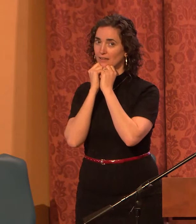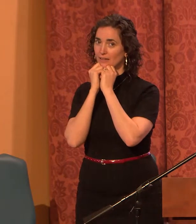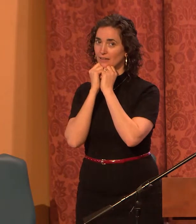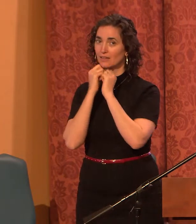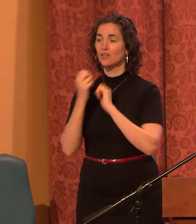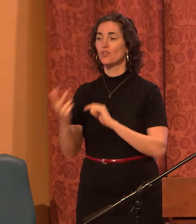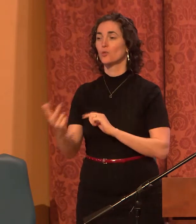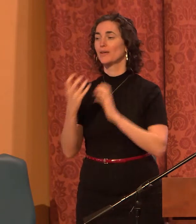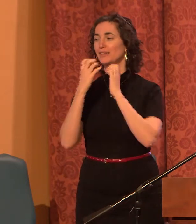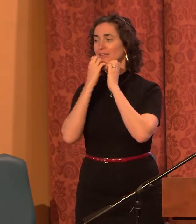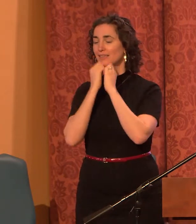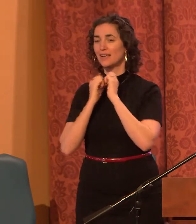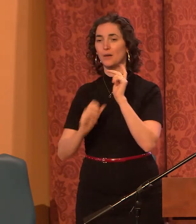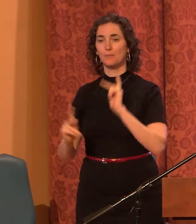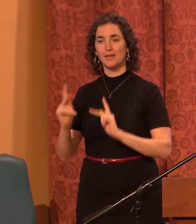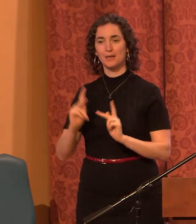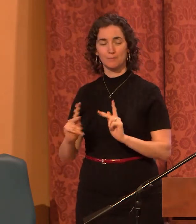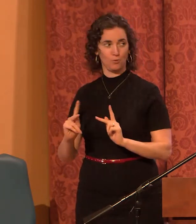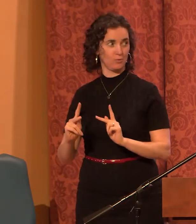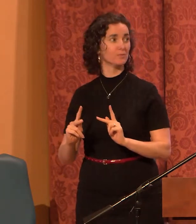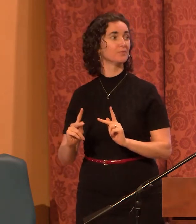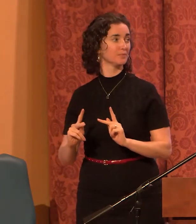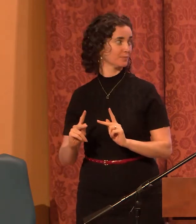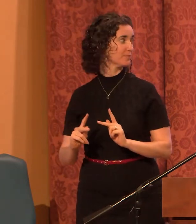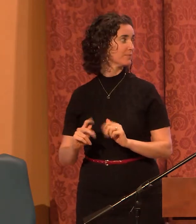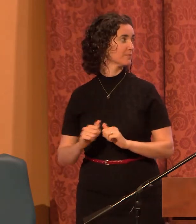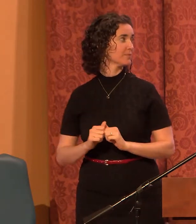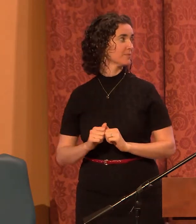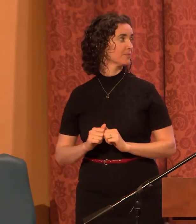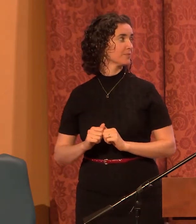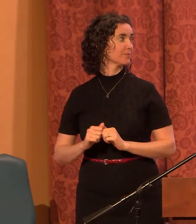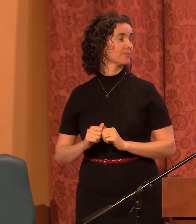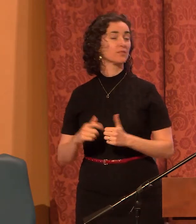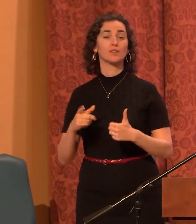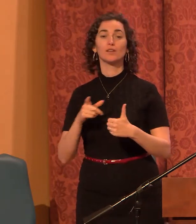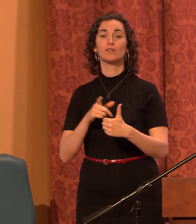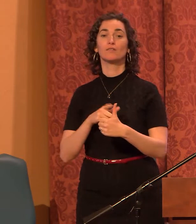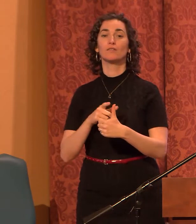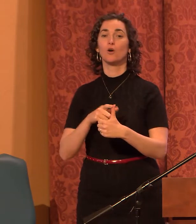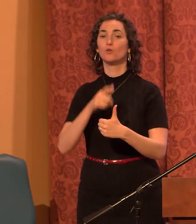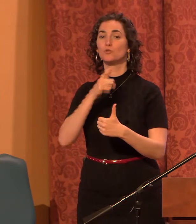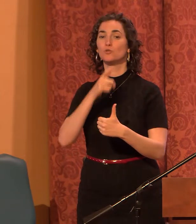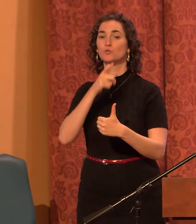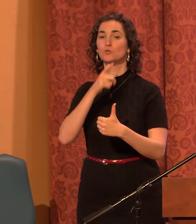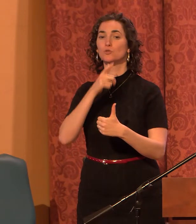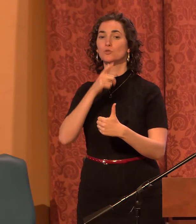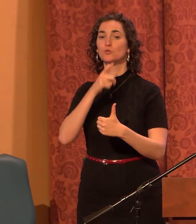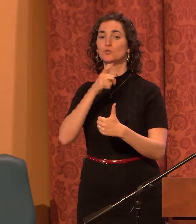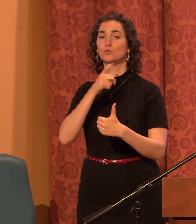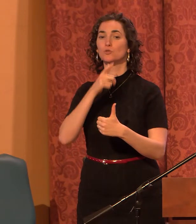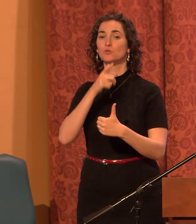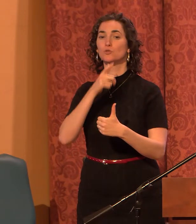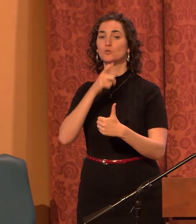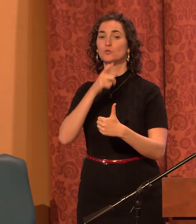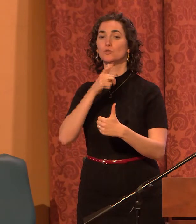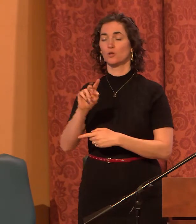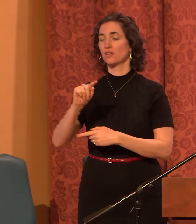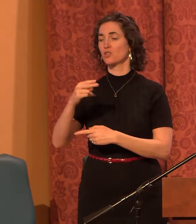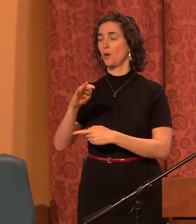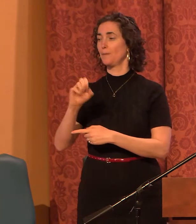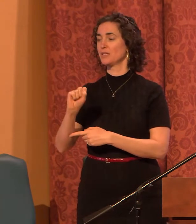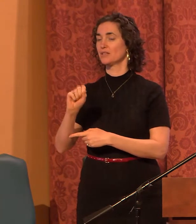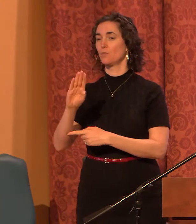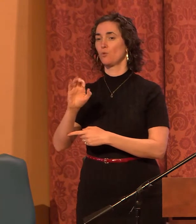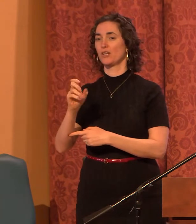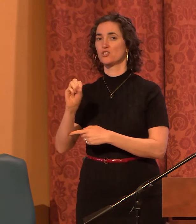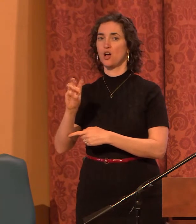three dear individuals to me right now. First of all, I would like to introduce Mr. Thomas Bradshaw.